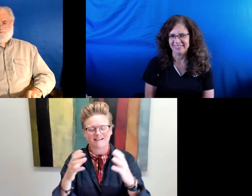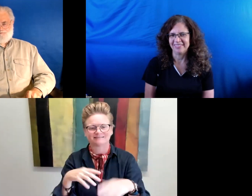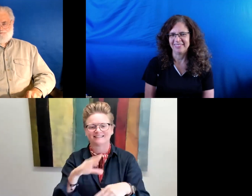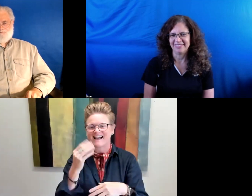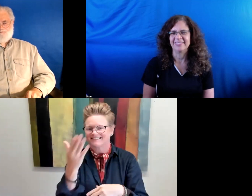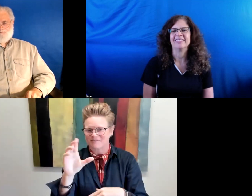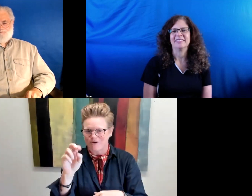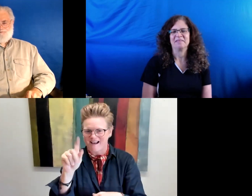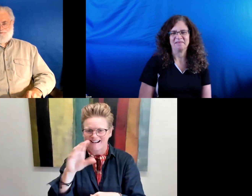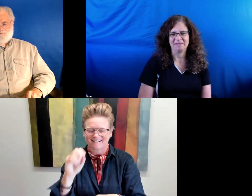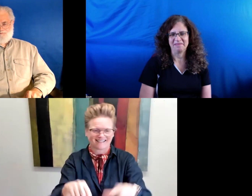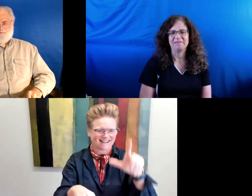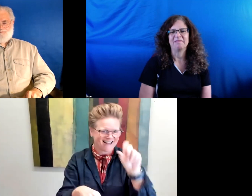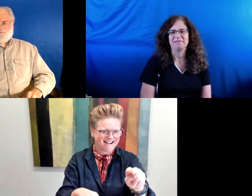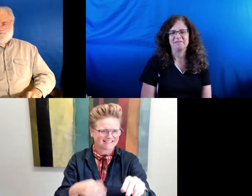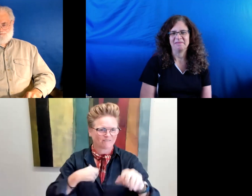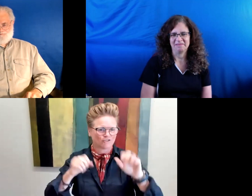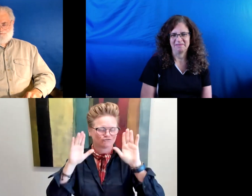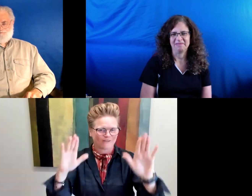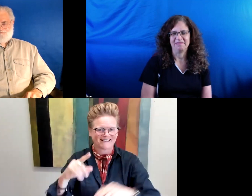And thank you very much.